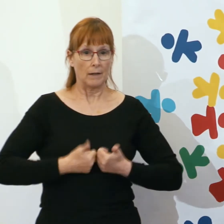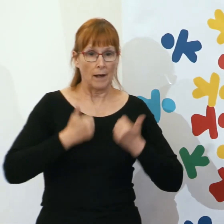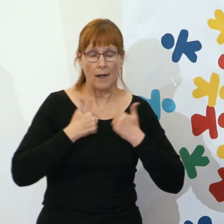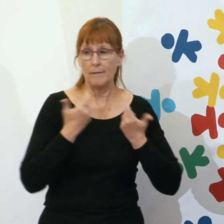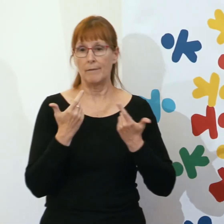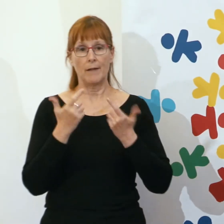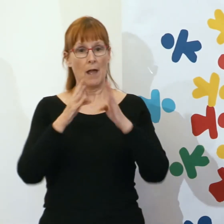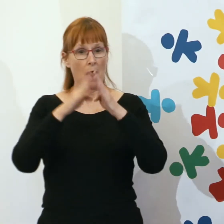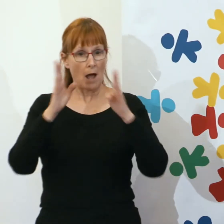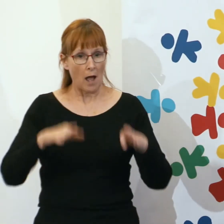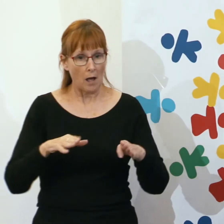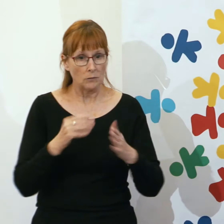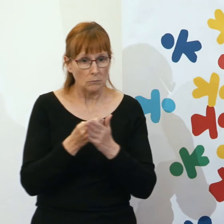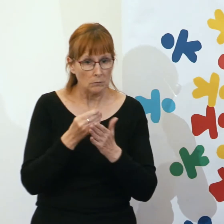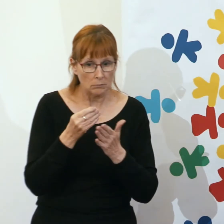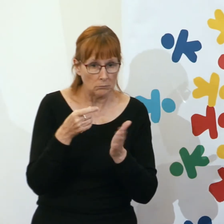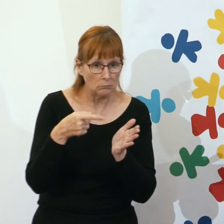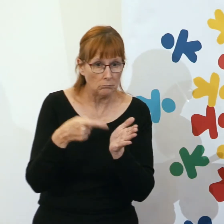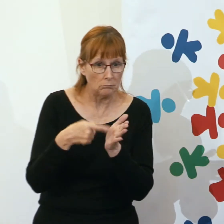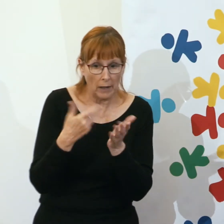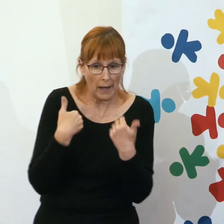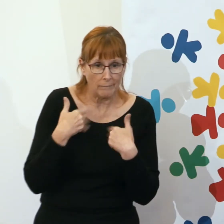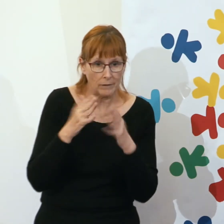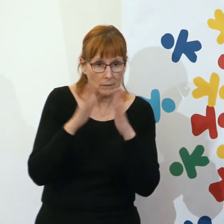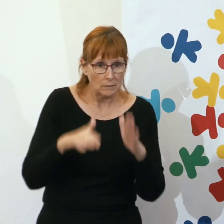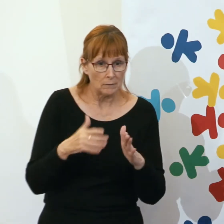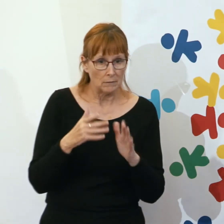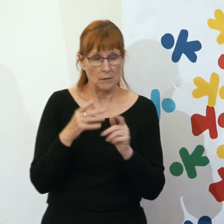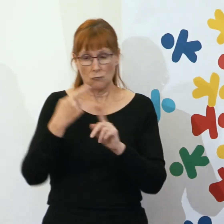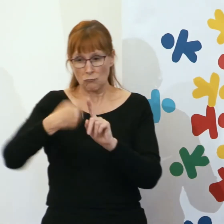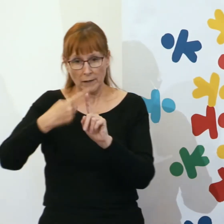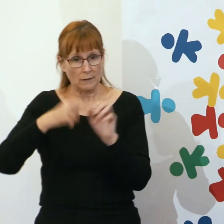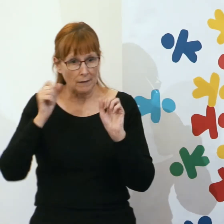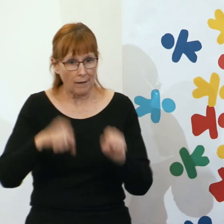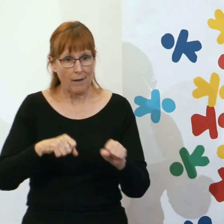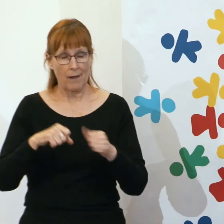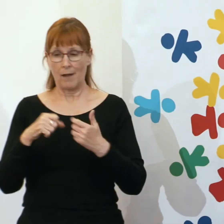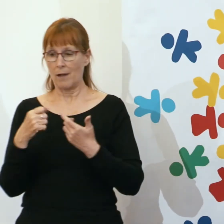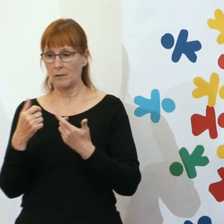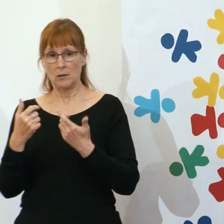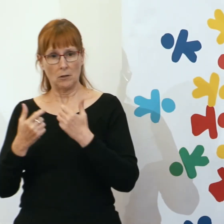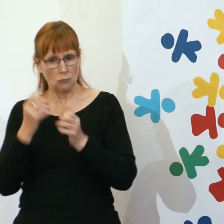economic resources, no matter their gender or socioeconomic standing,